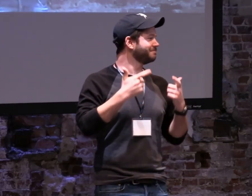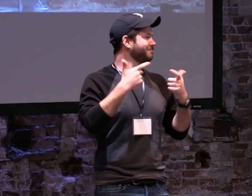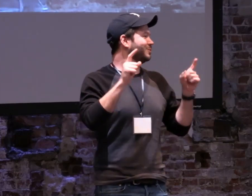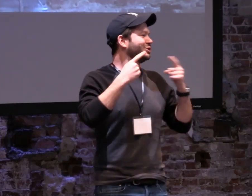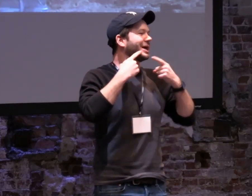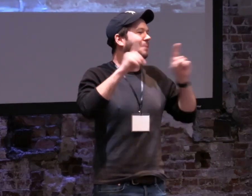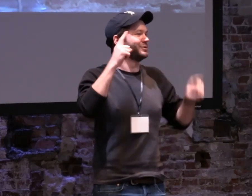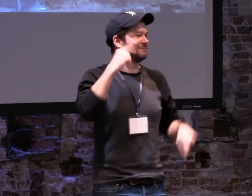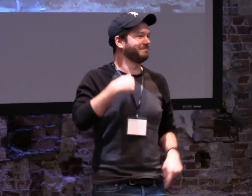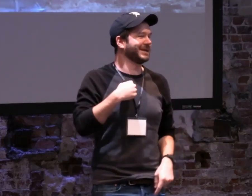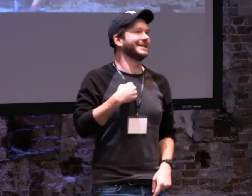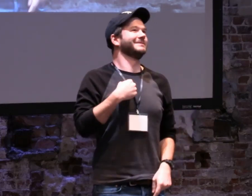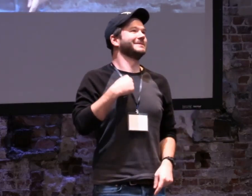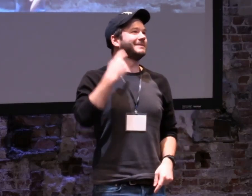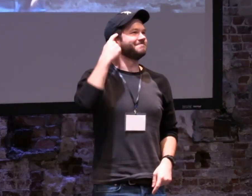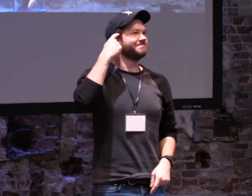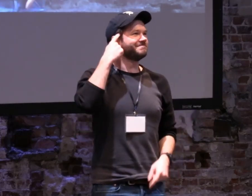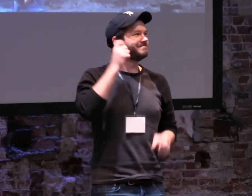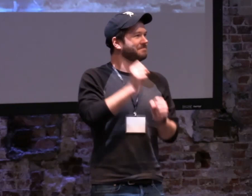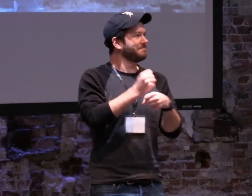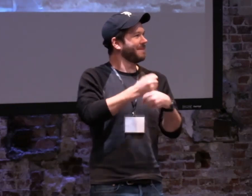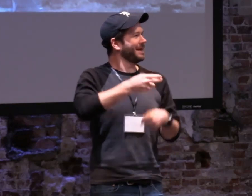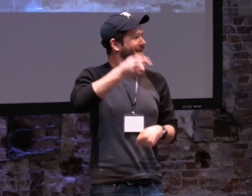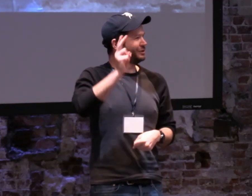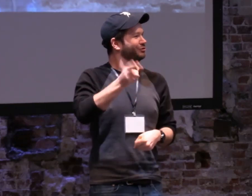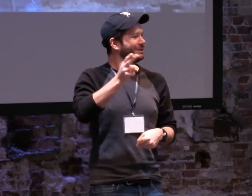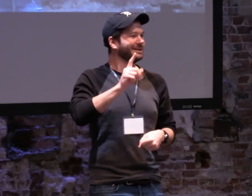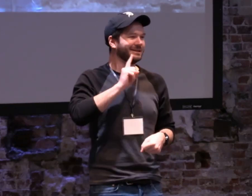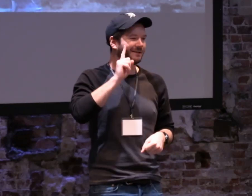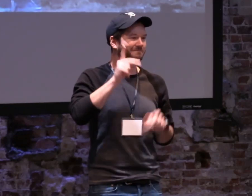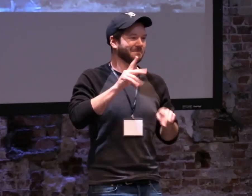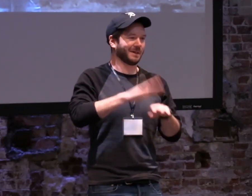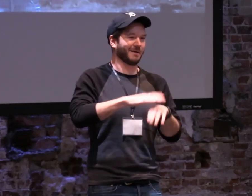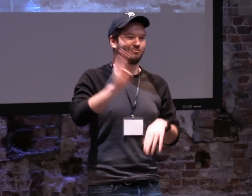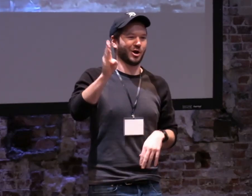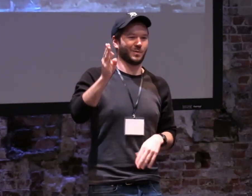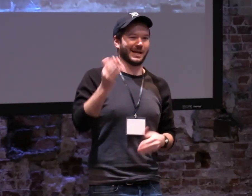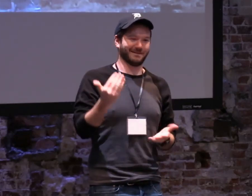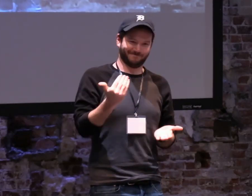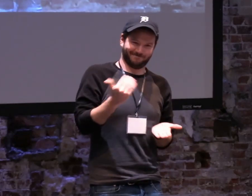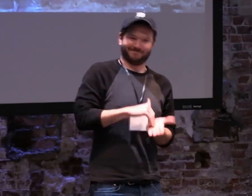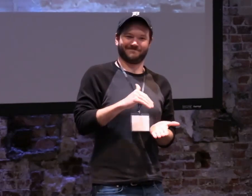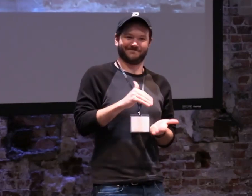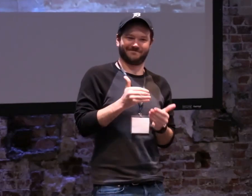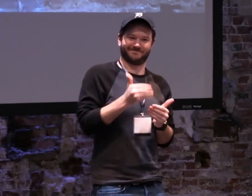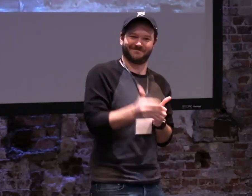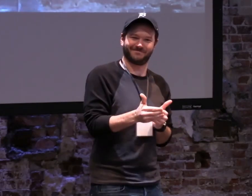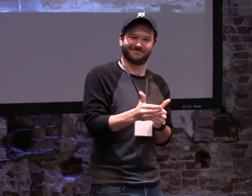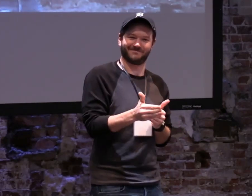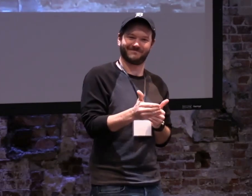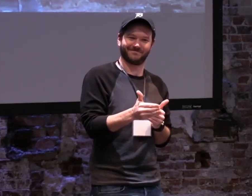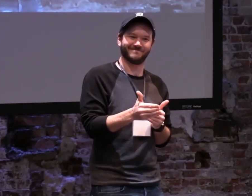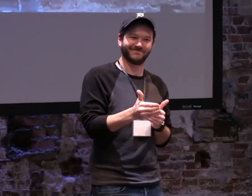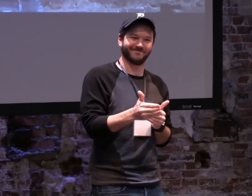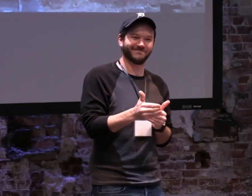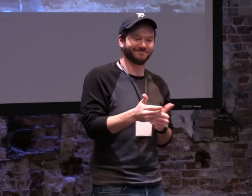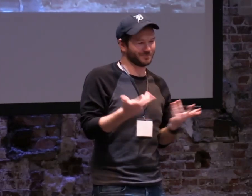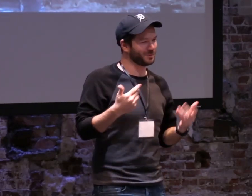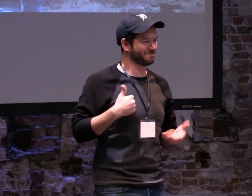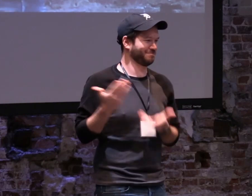Broadway. That was a huge accomplishment for me. It made history for deaf people to be on Broadway, so we're going to do that again, and